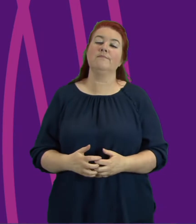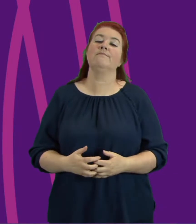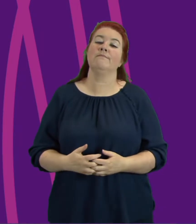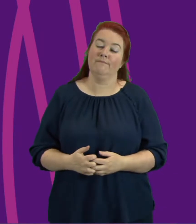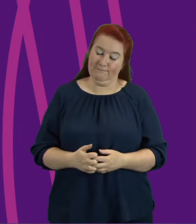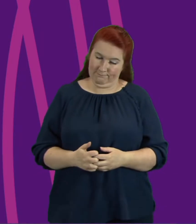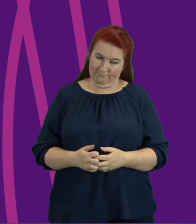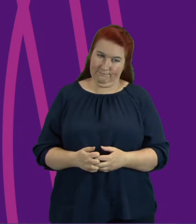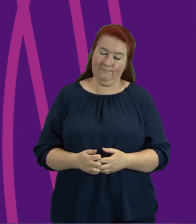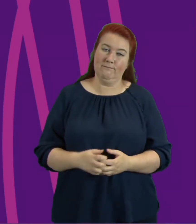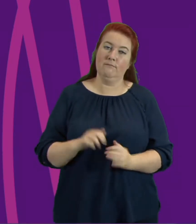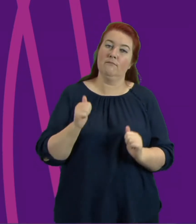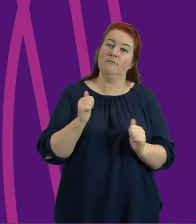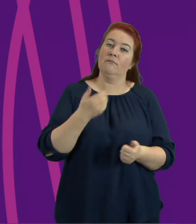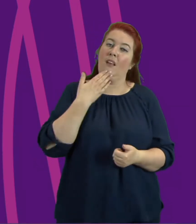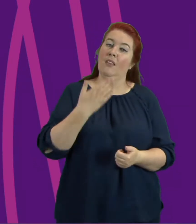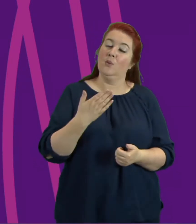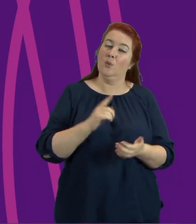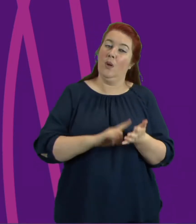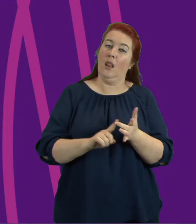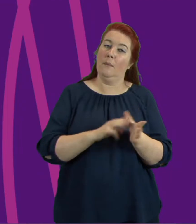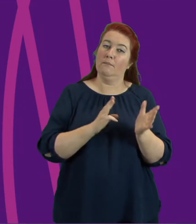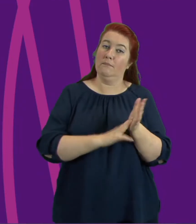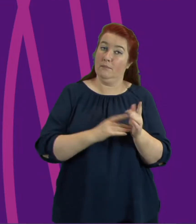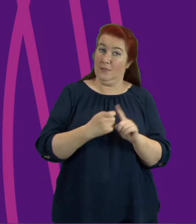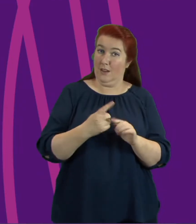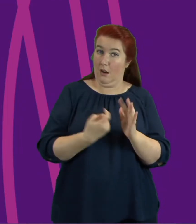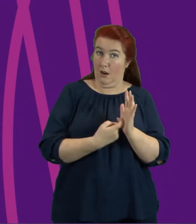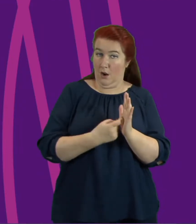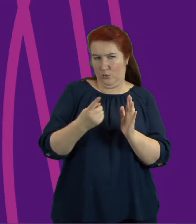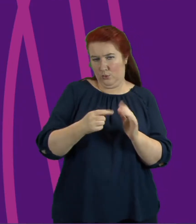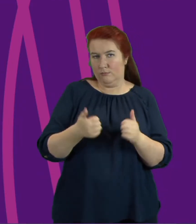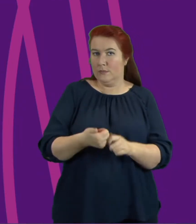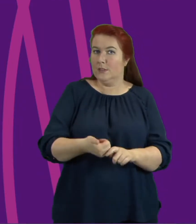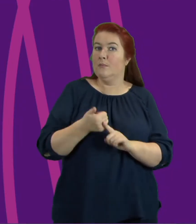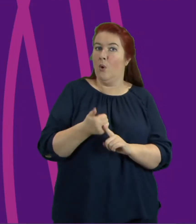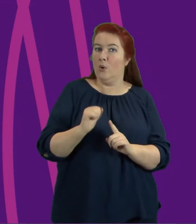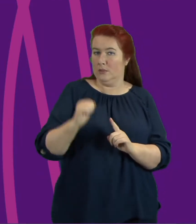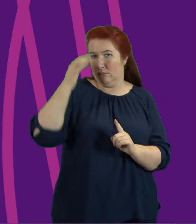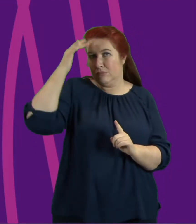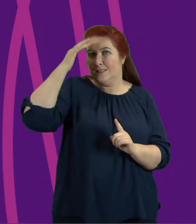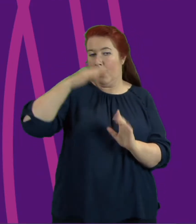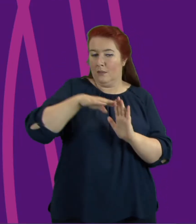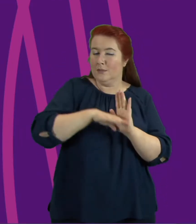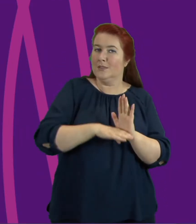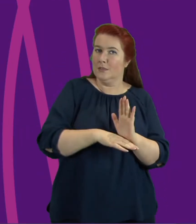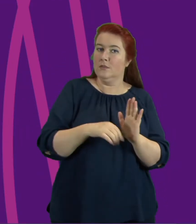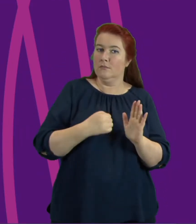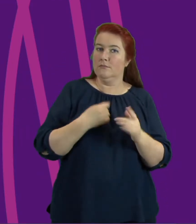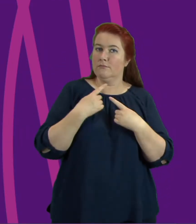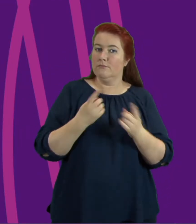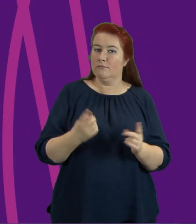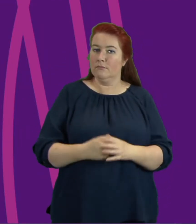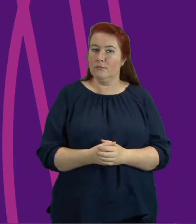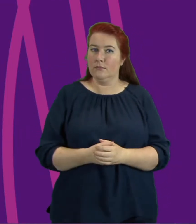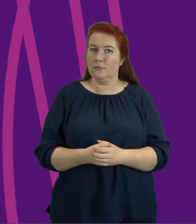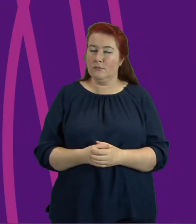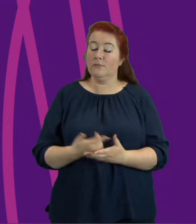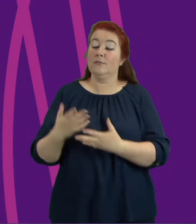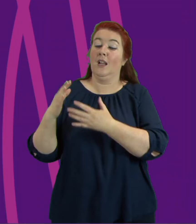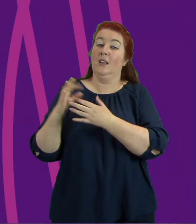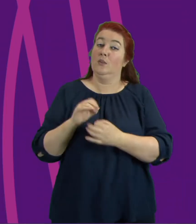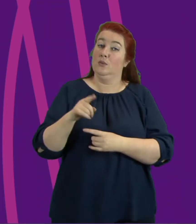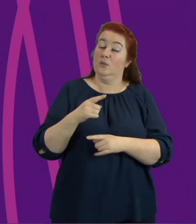to Liam Kerr for his endorsement of the principles that I've outlined. In relation to the process